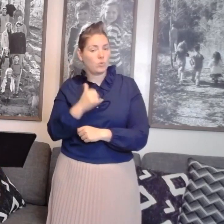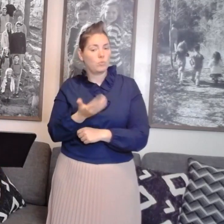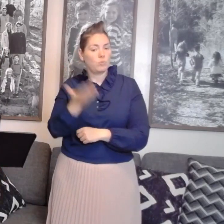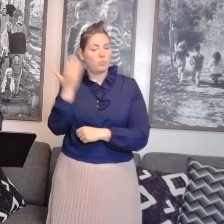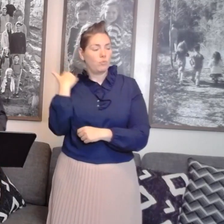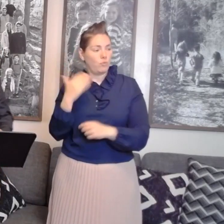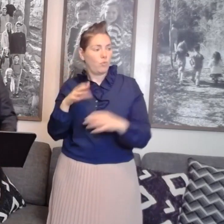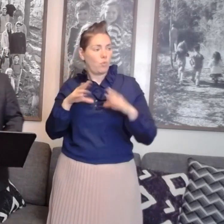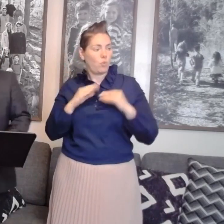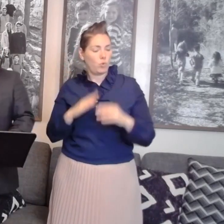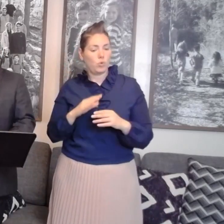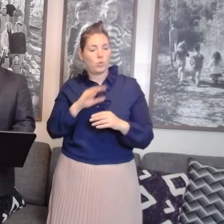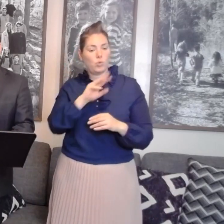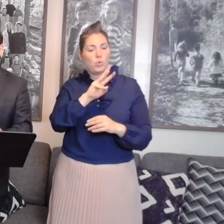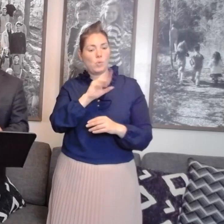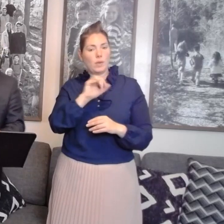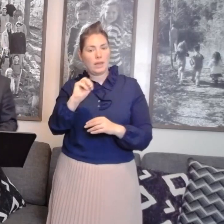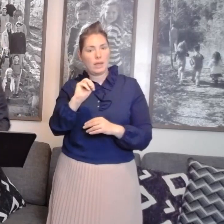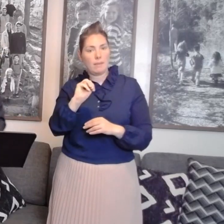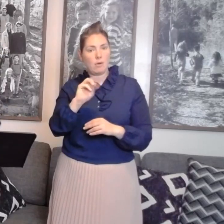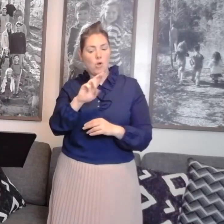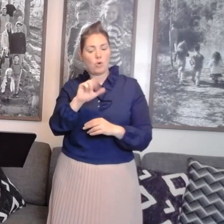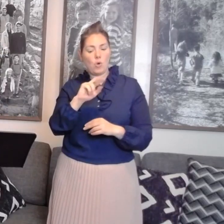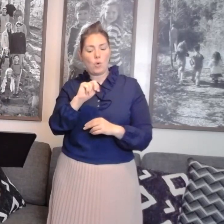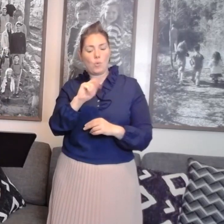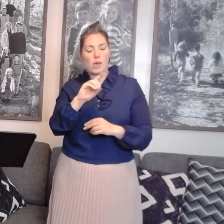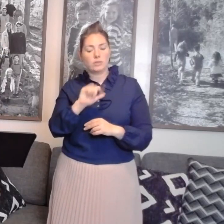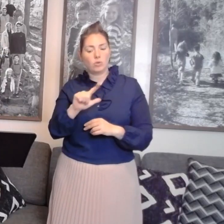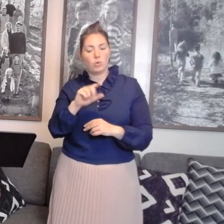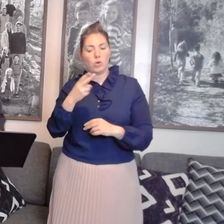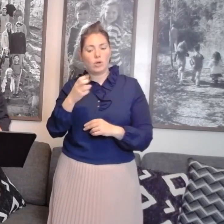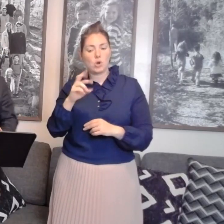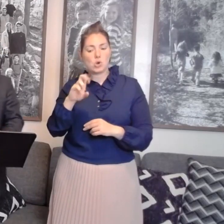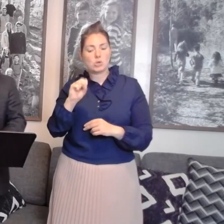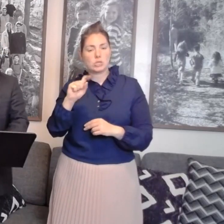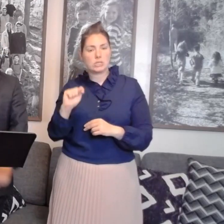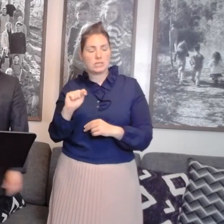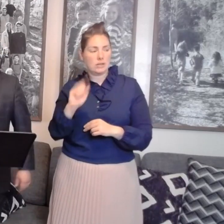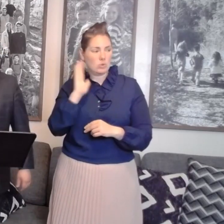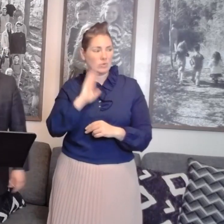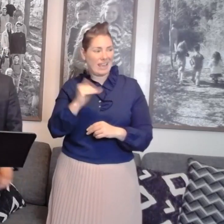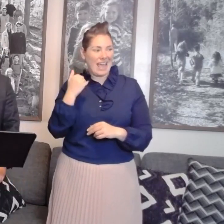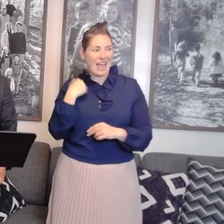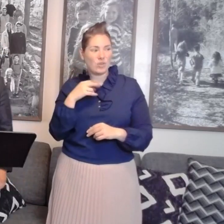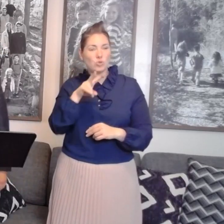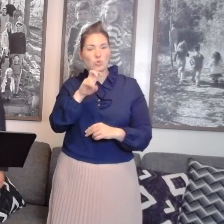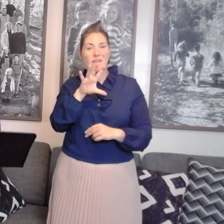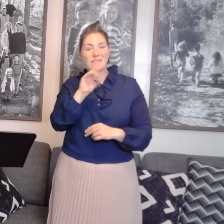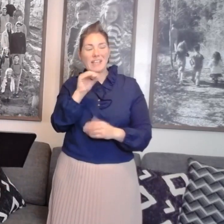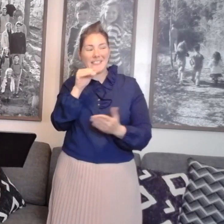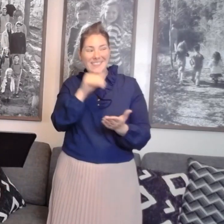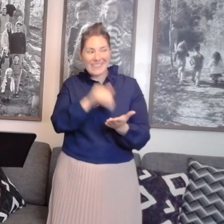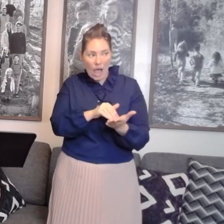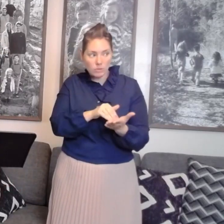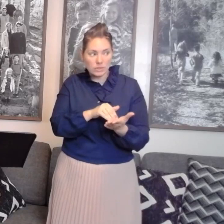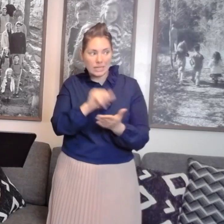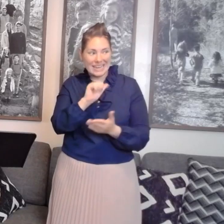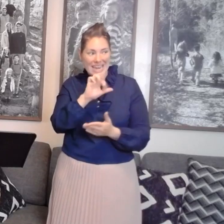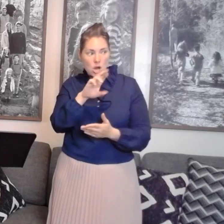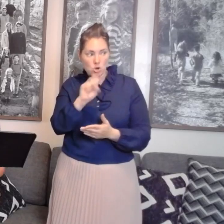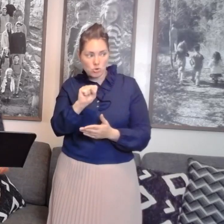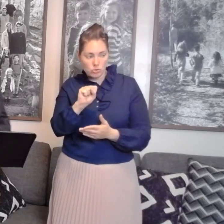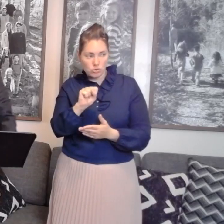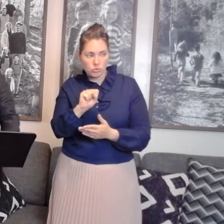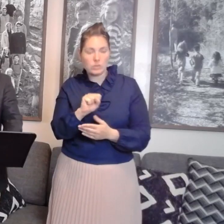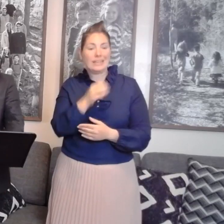at one time sat on over 250,000 acres. In 1919, William